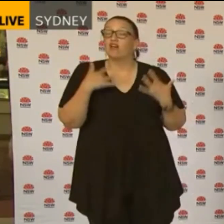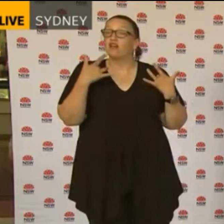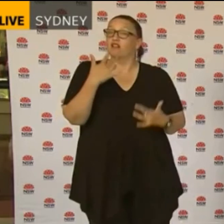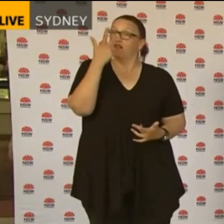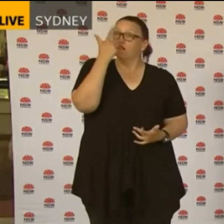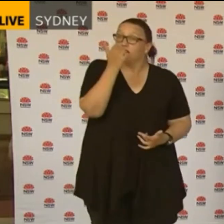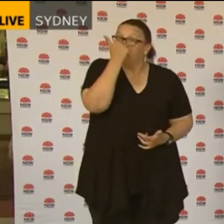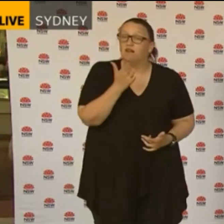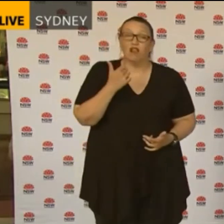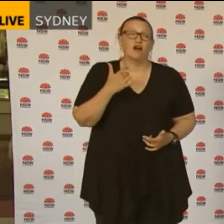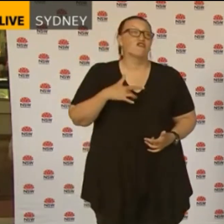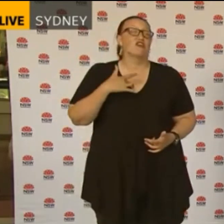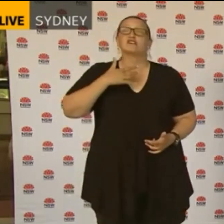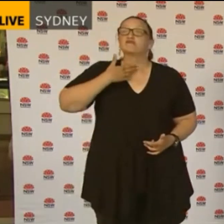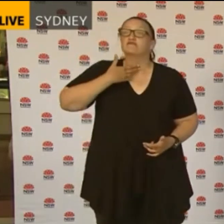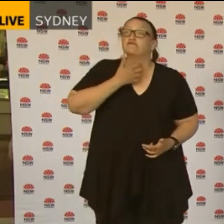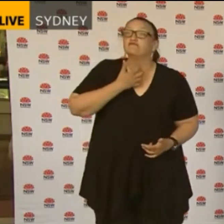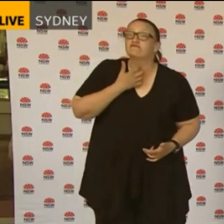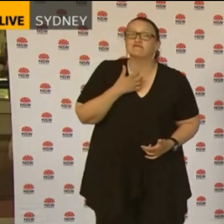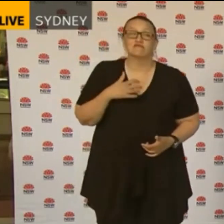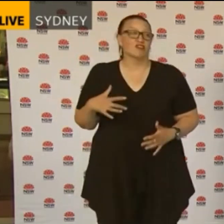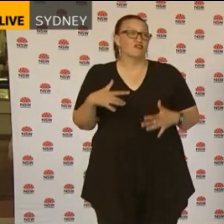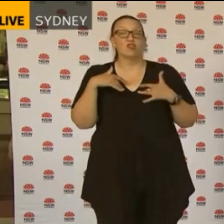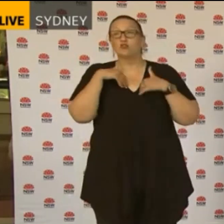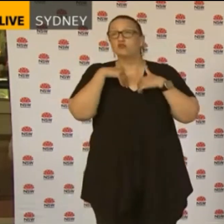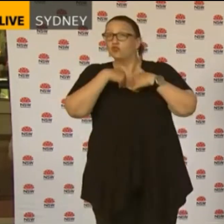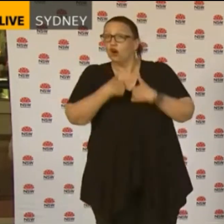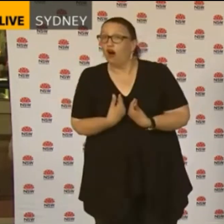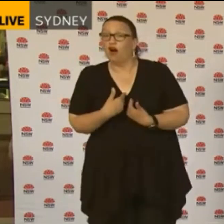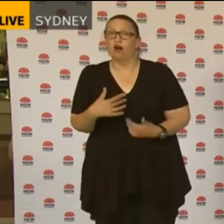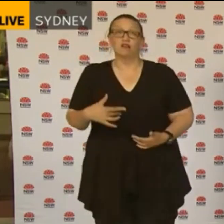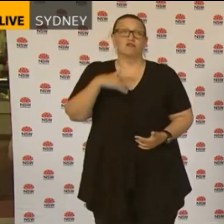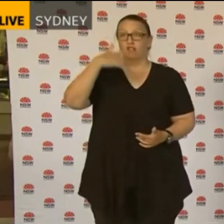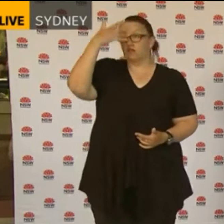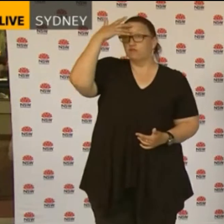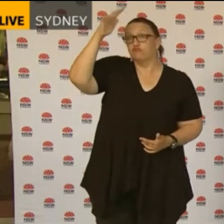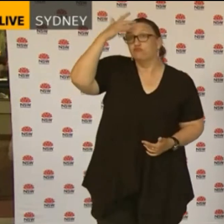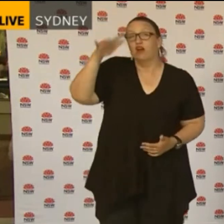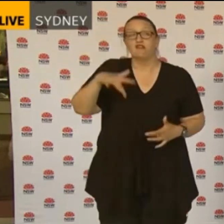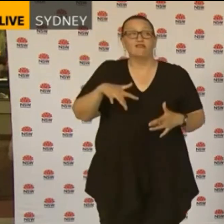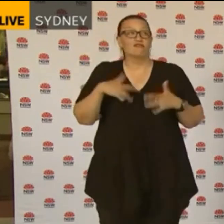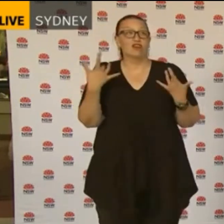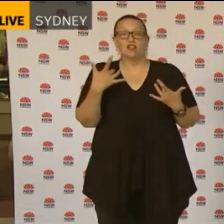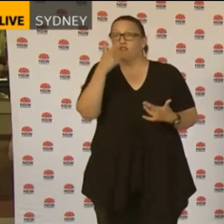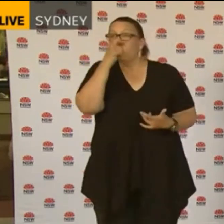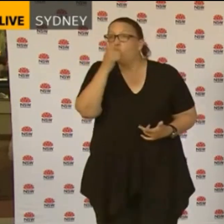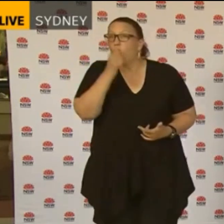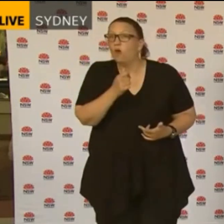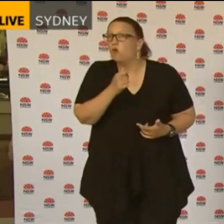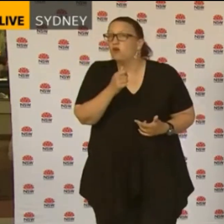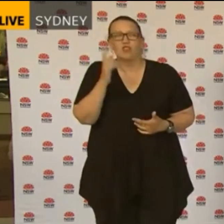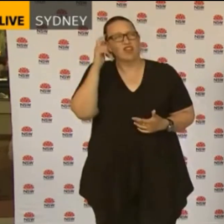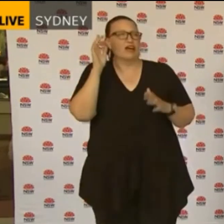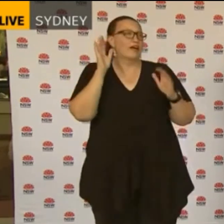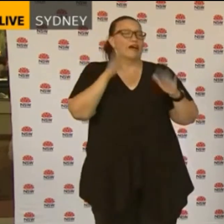delay, get a test. And I'm urging every family to prompt their loved ones to come forward for testing